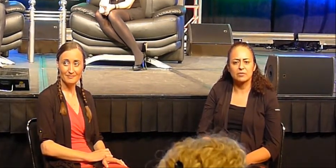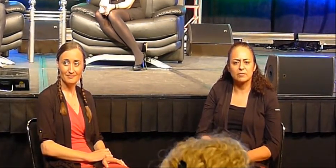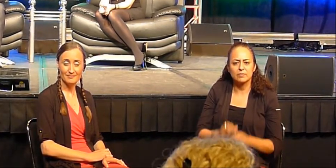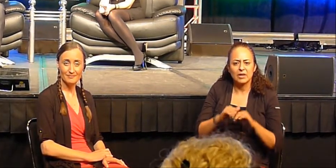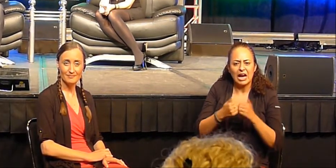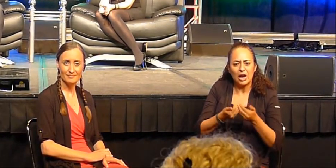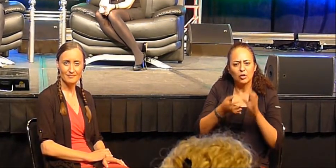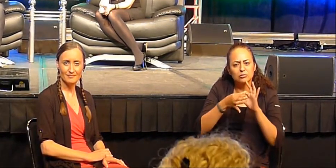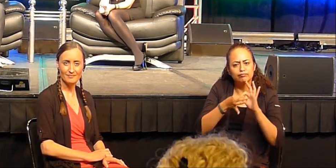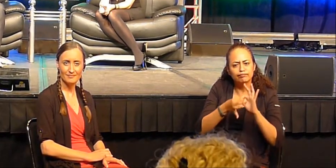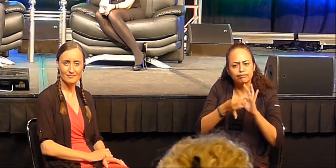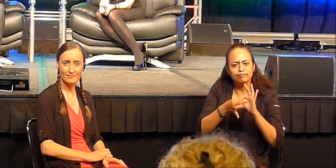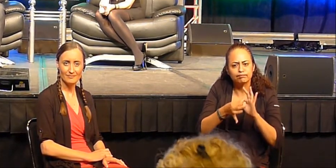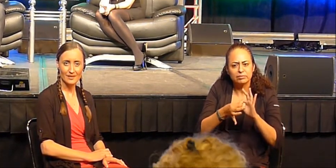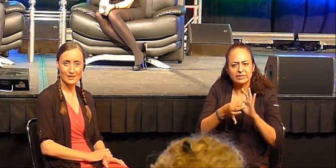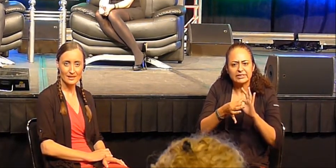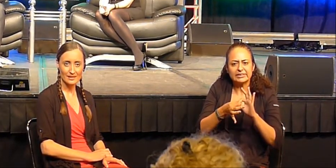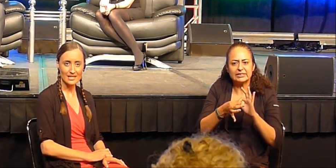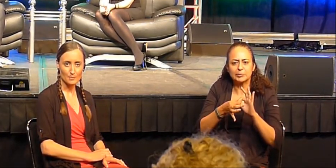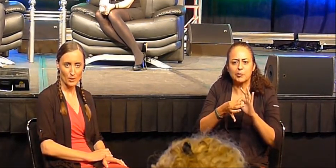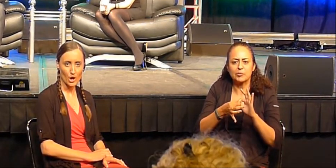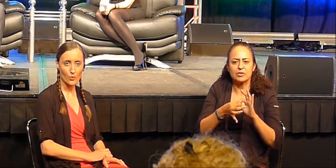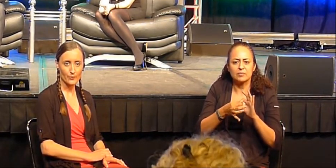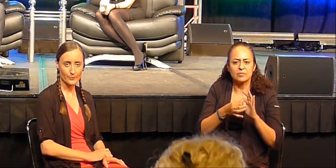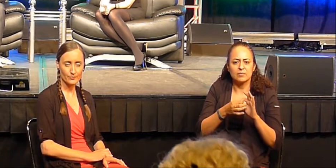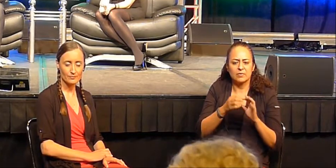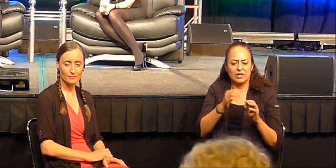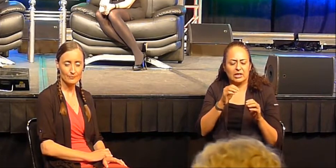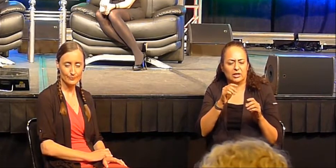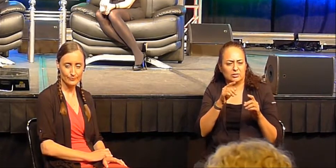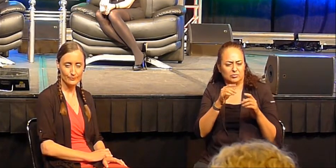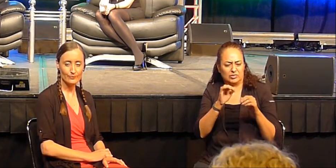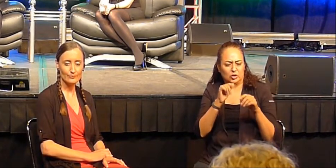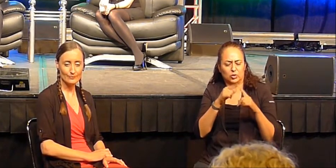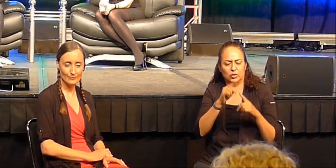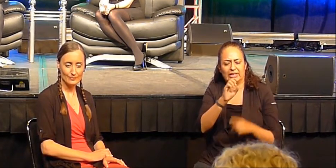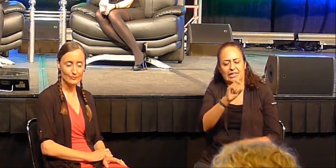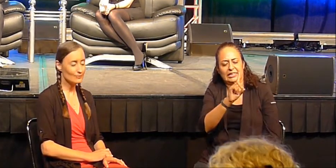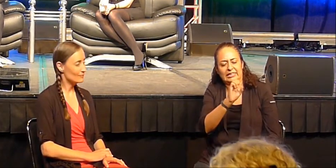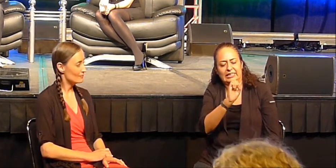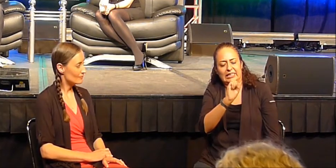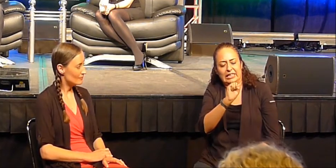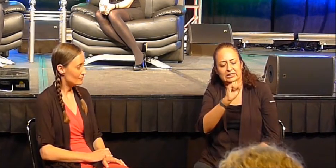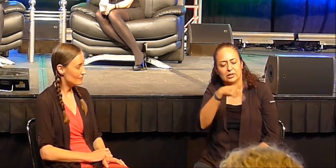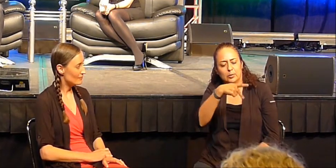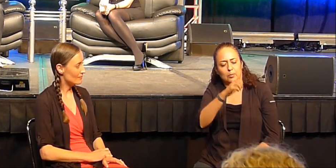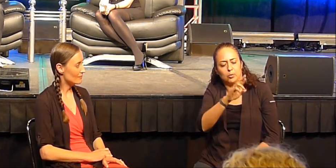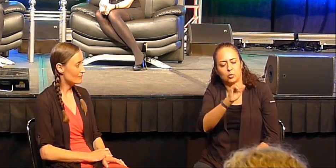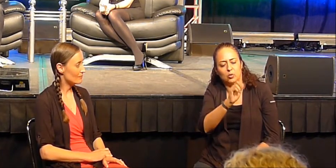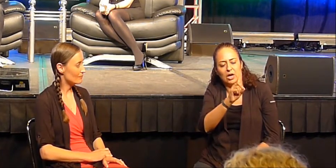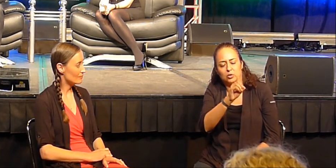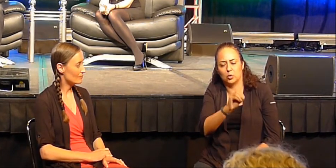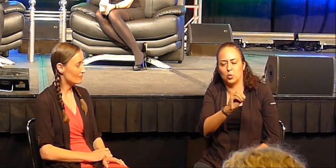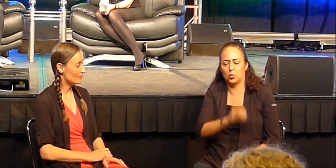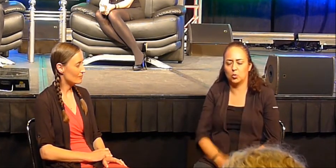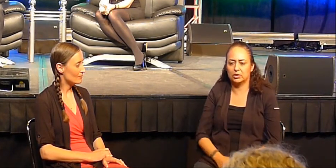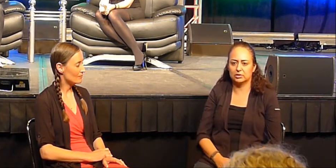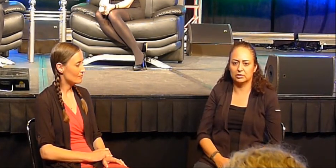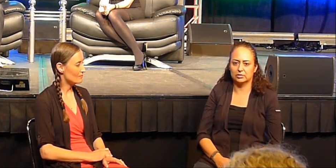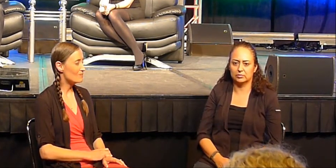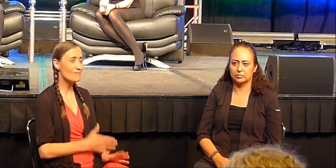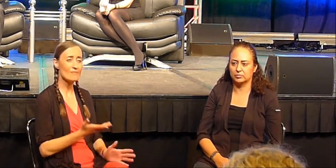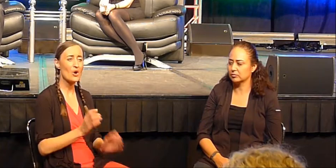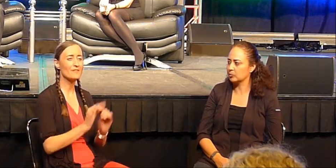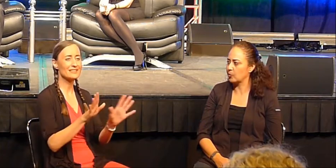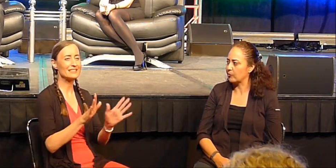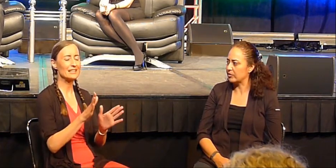Despereaux? How close am I to Yeah. I think there's a little bit of myself, obviously, in every character I